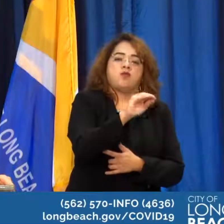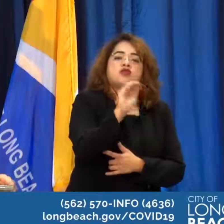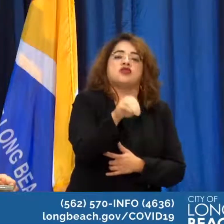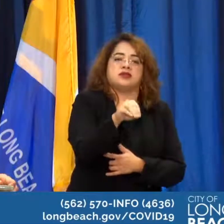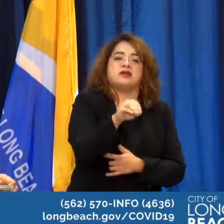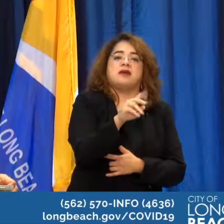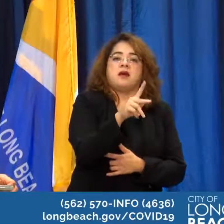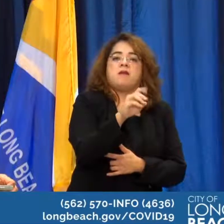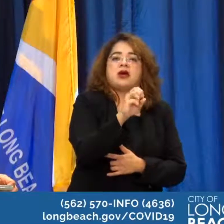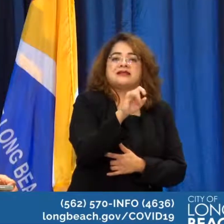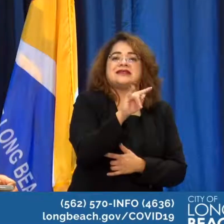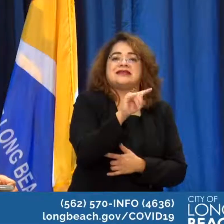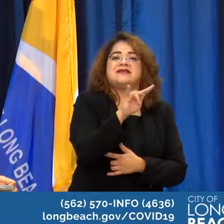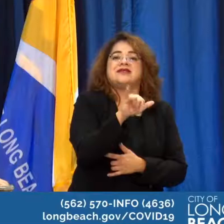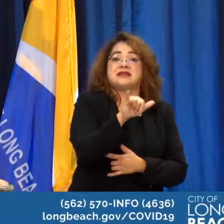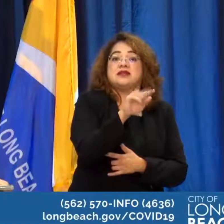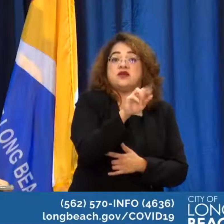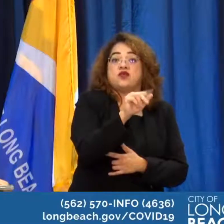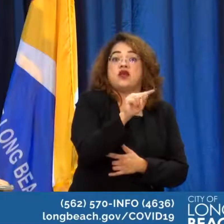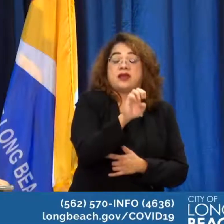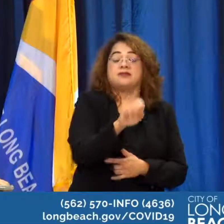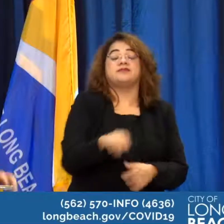And also disturbing,